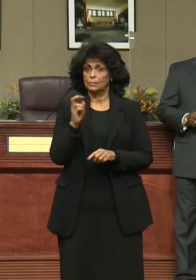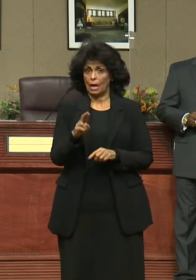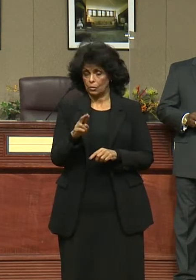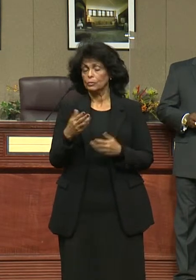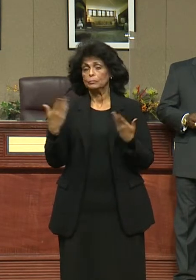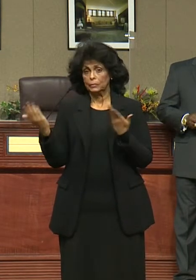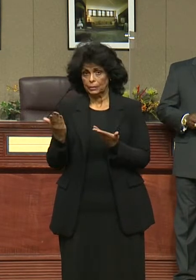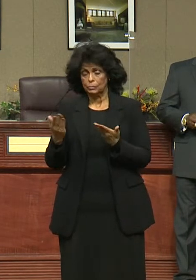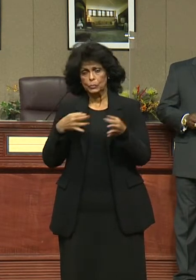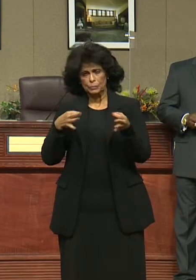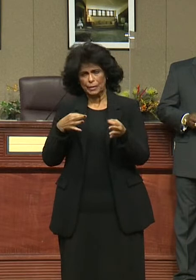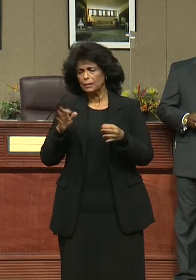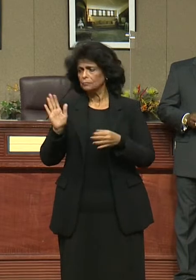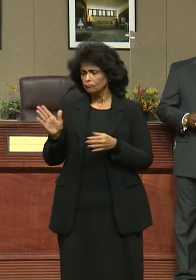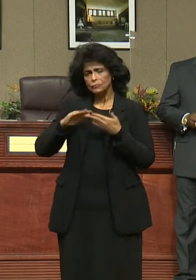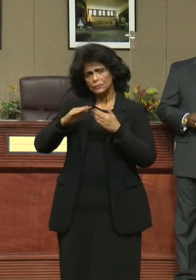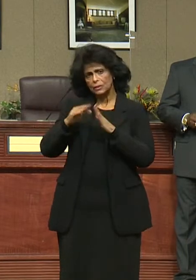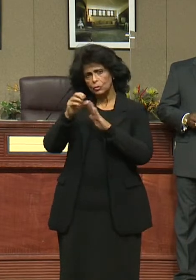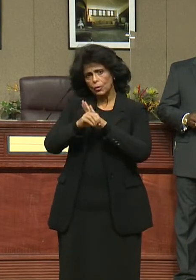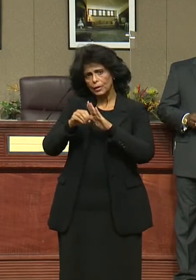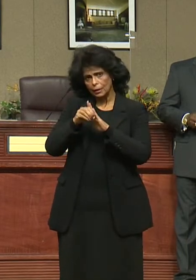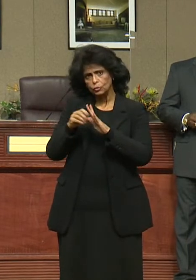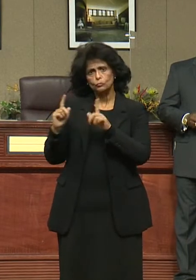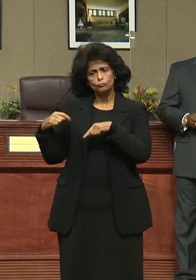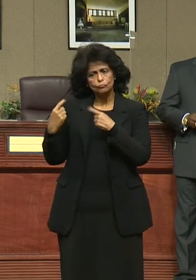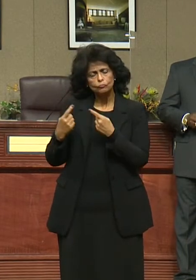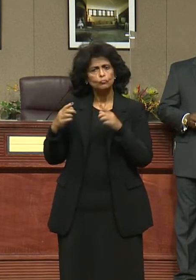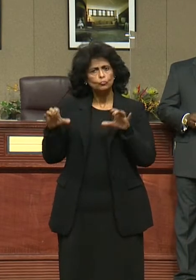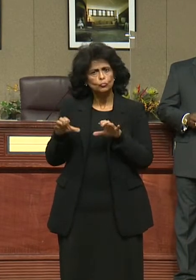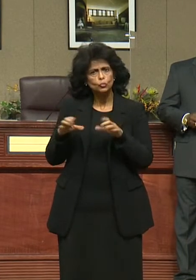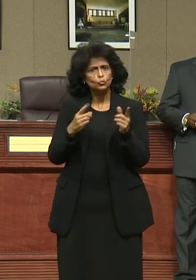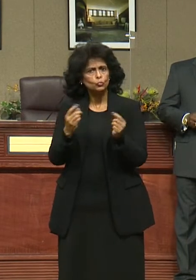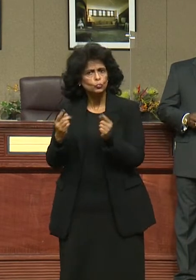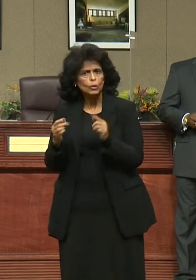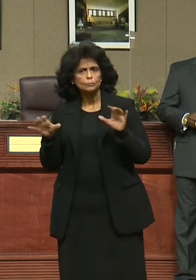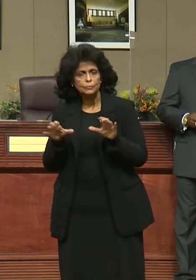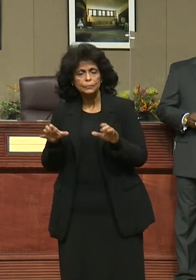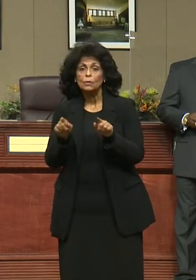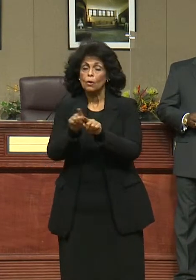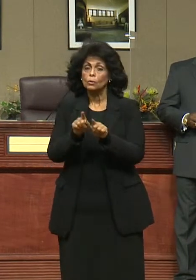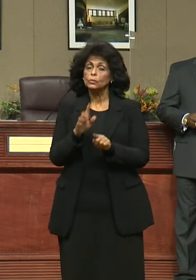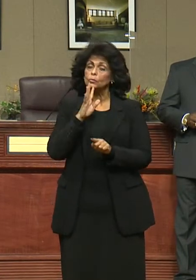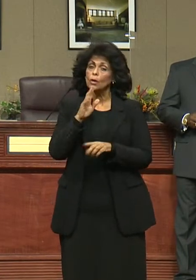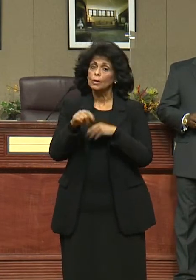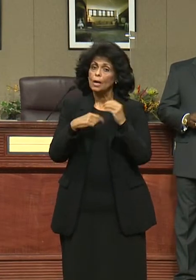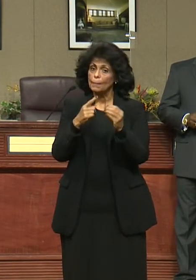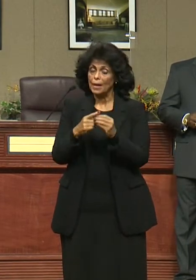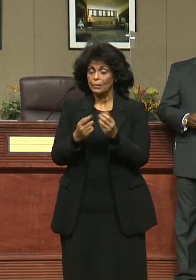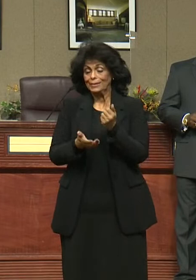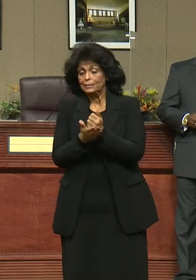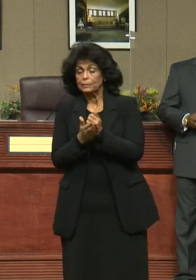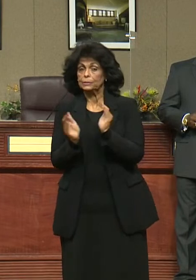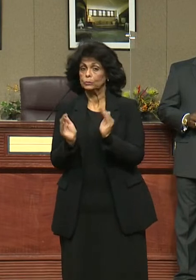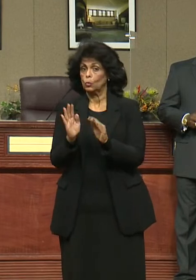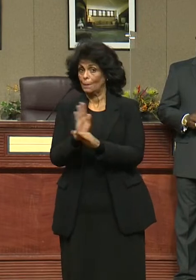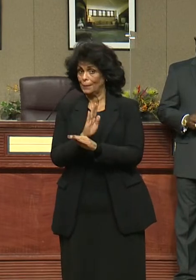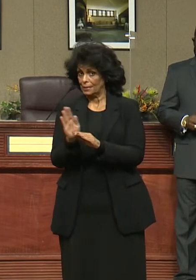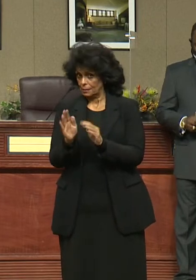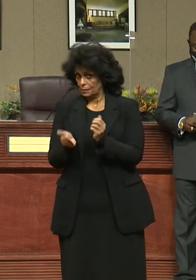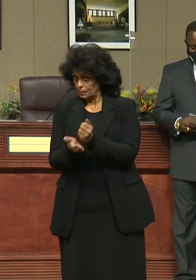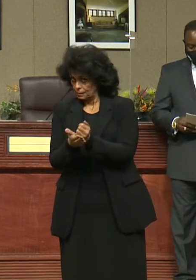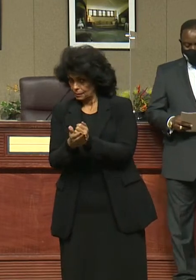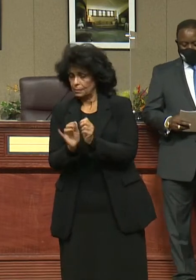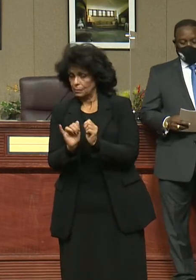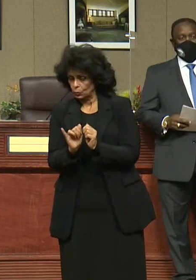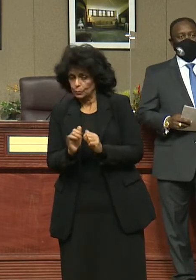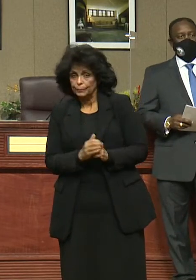doing to fight the virus there. He will also talk about rental assistance and small business assistance as well in the city of Orlando. From the